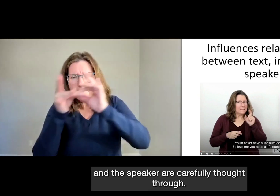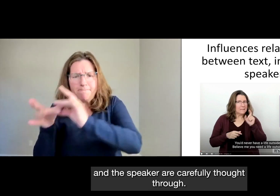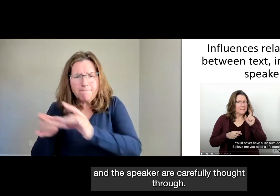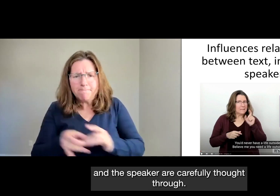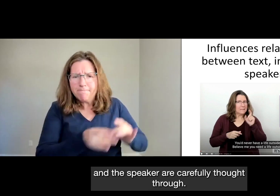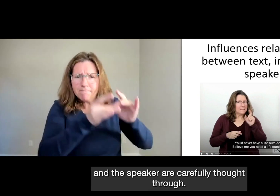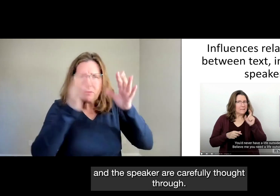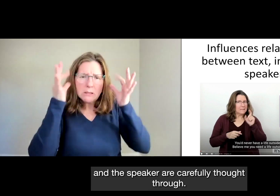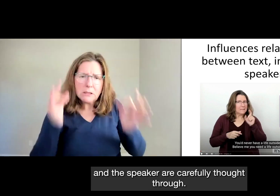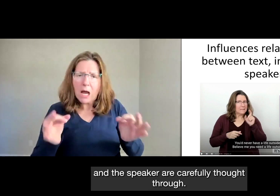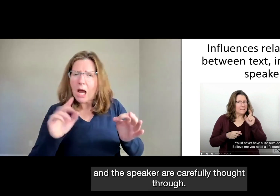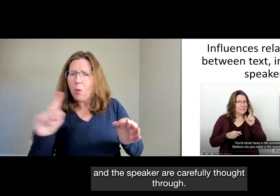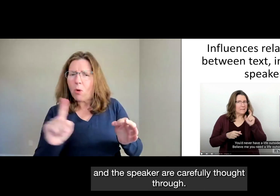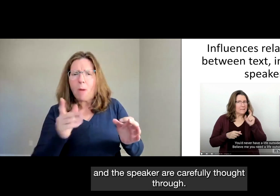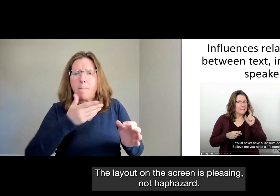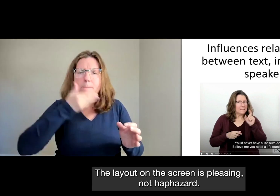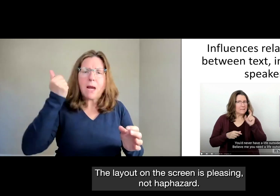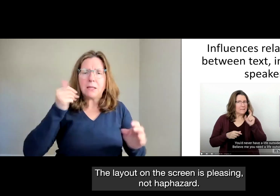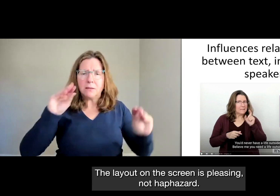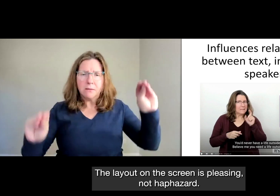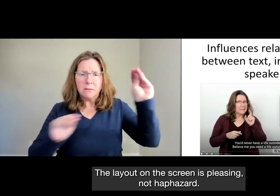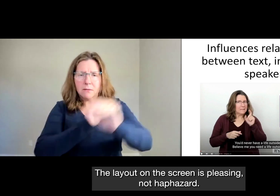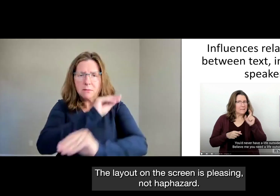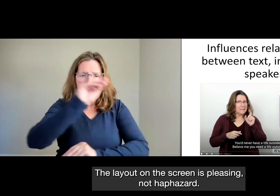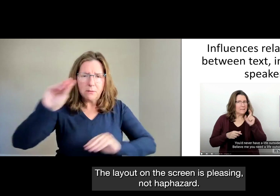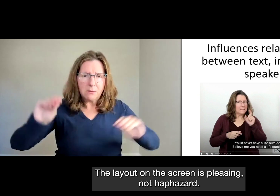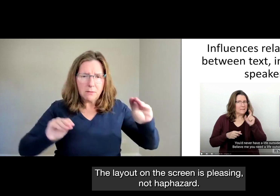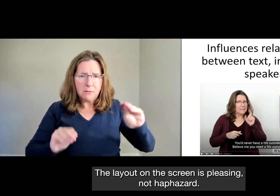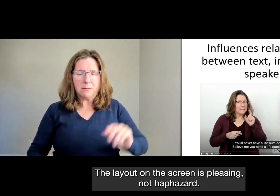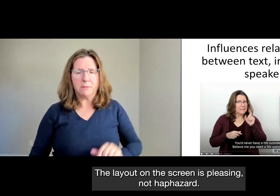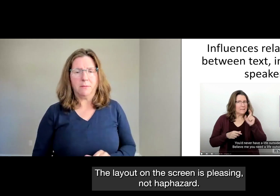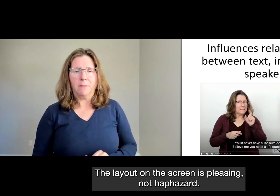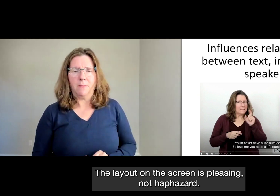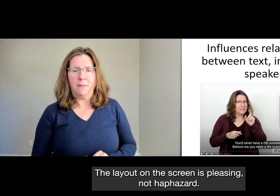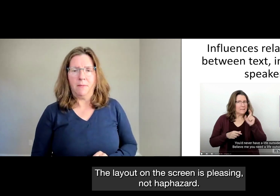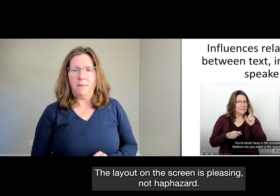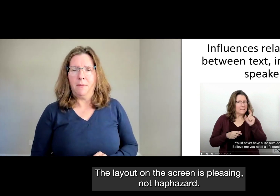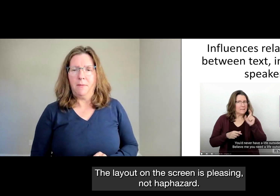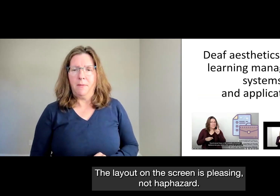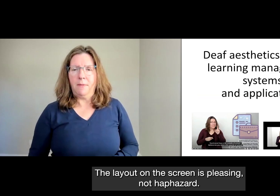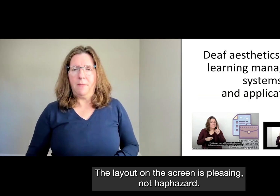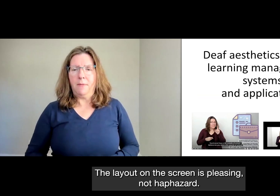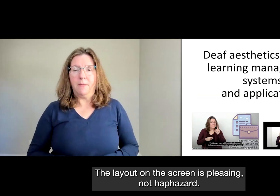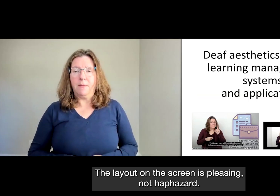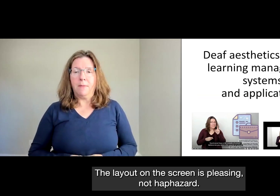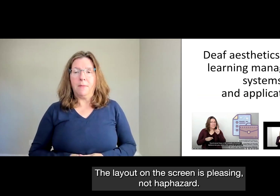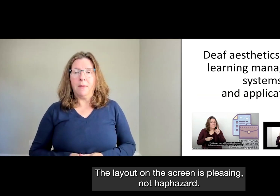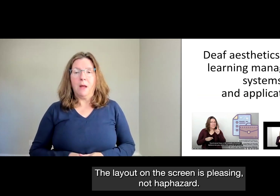through. The layout on the screen is pleasing, not haphazard.